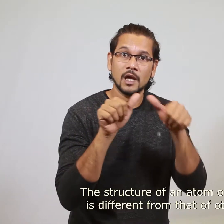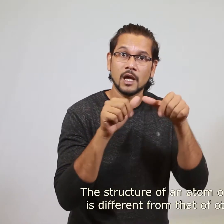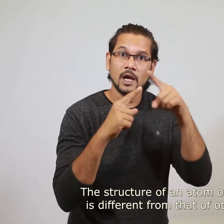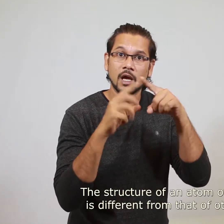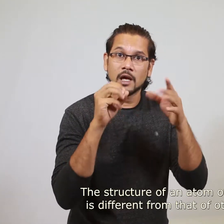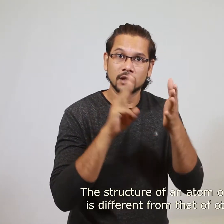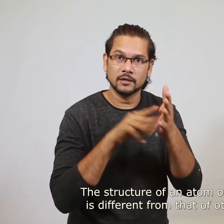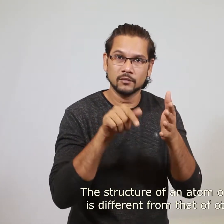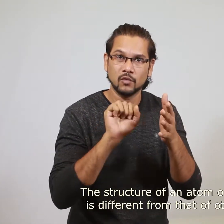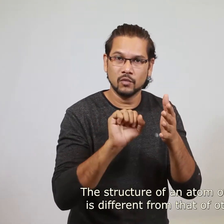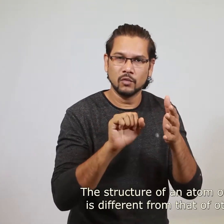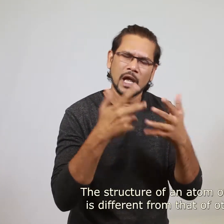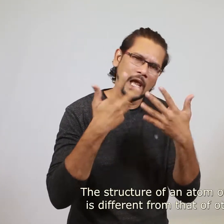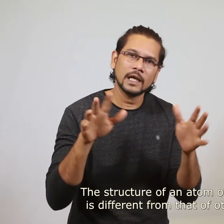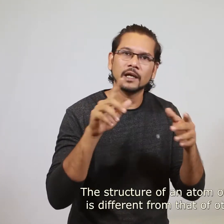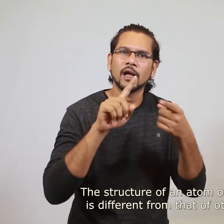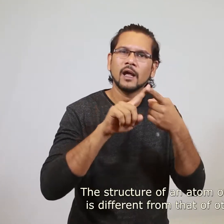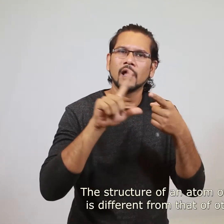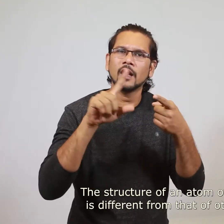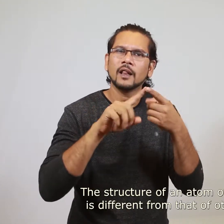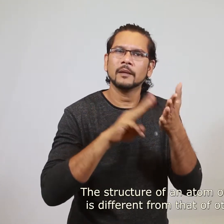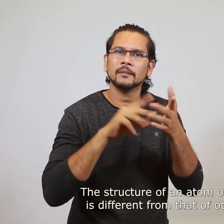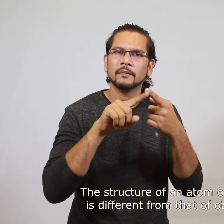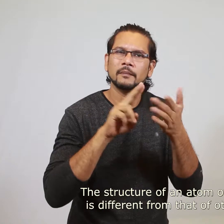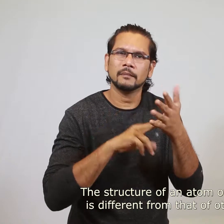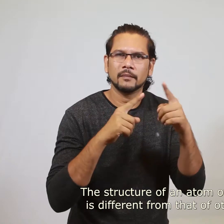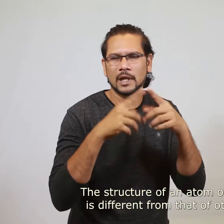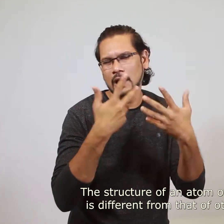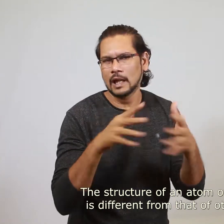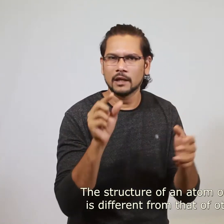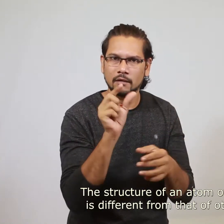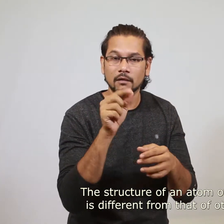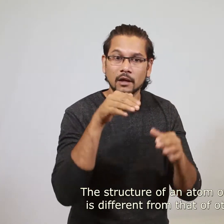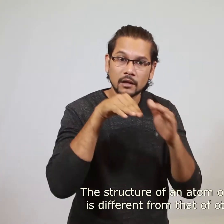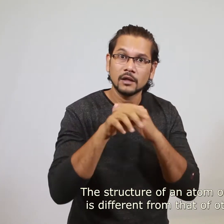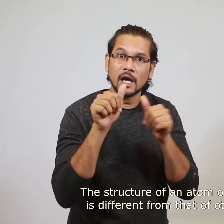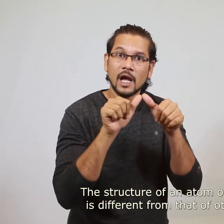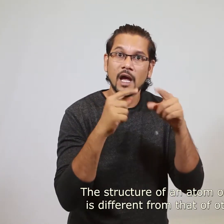The structure of an atom of any element is different from that of the other element.